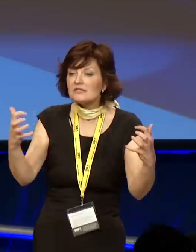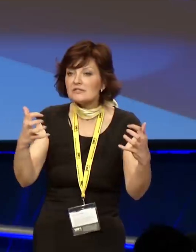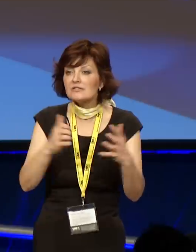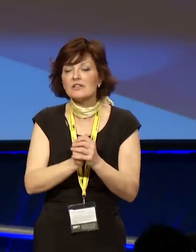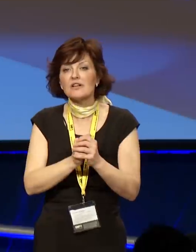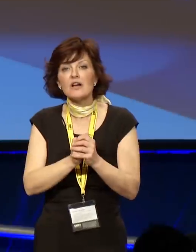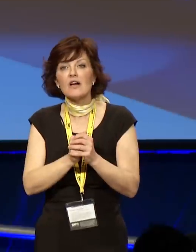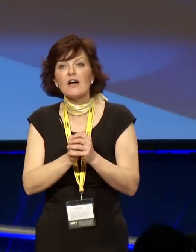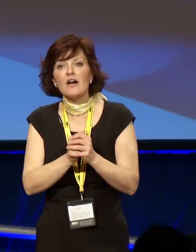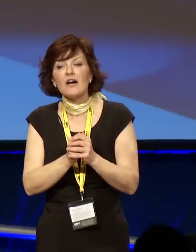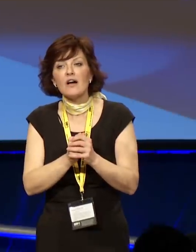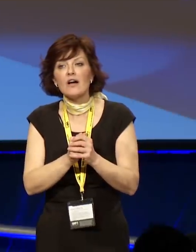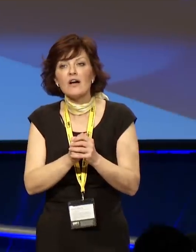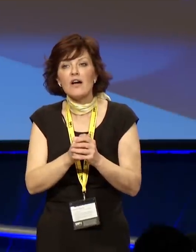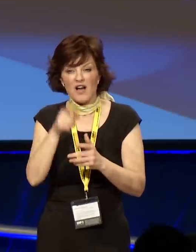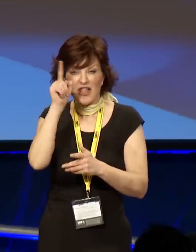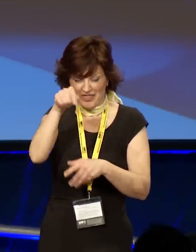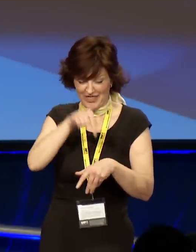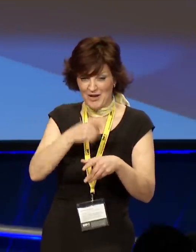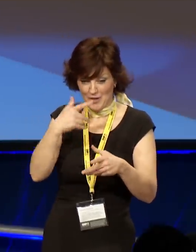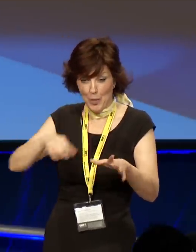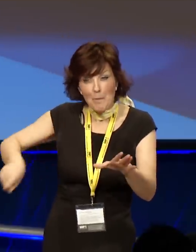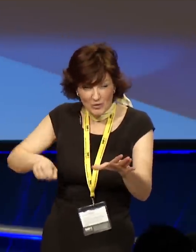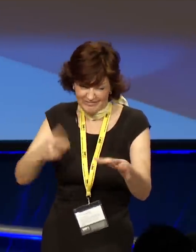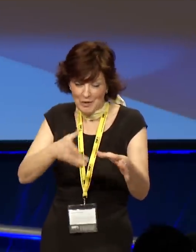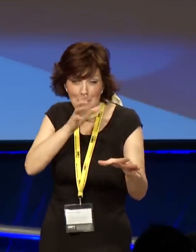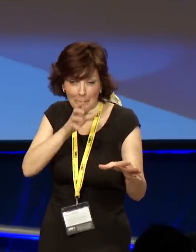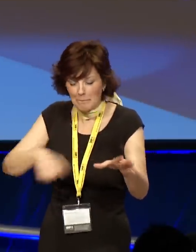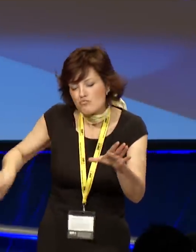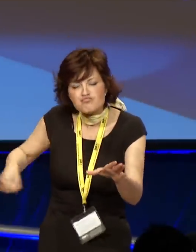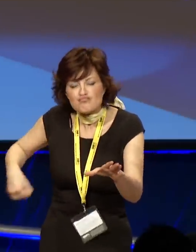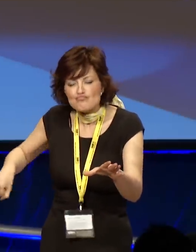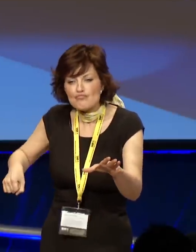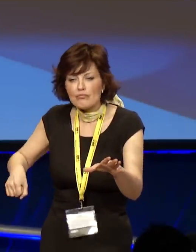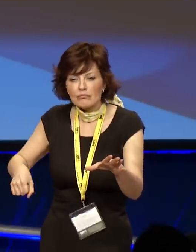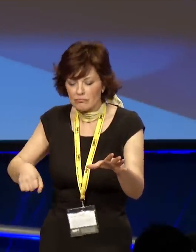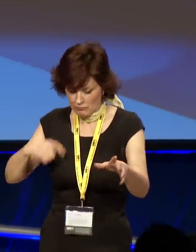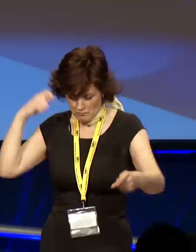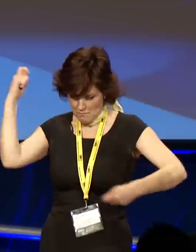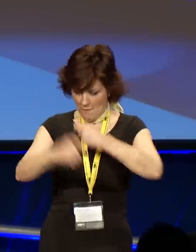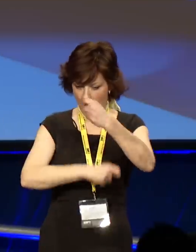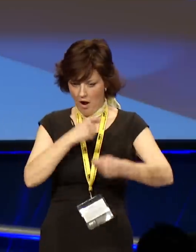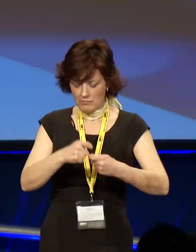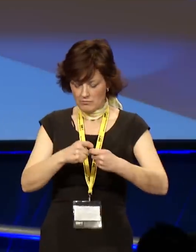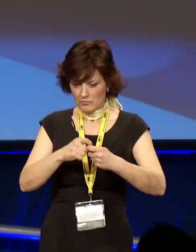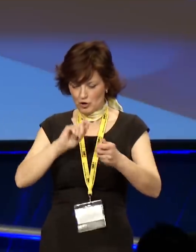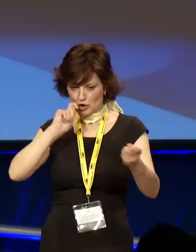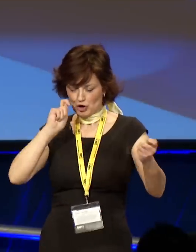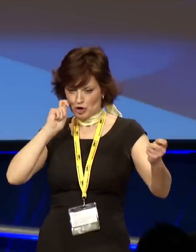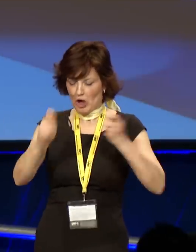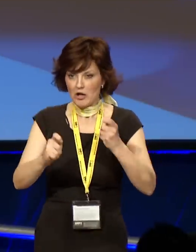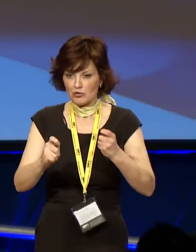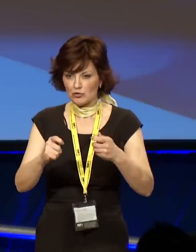one stage, the pool table in a pub where they're playing suddenly becomes an armoured car, and you're taken